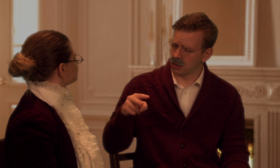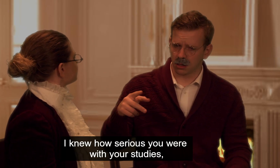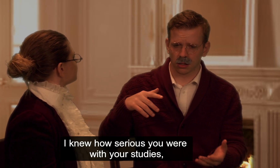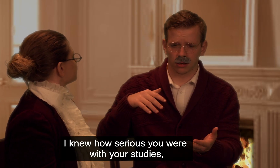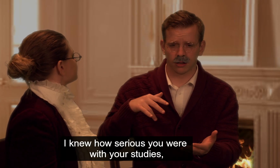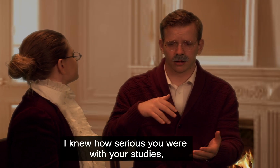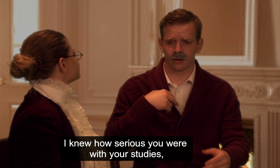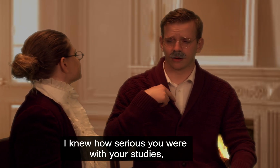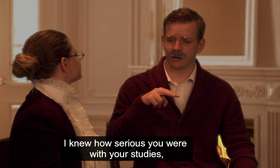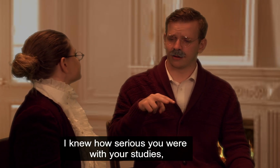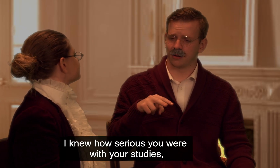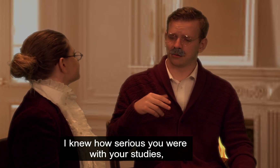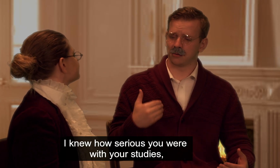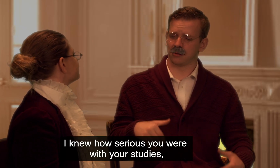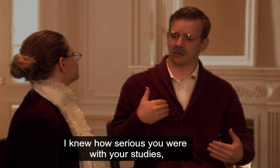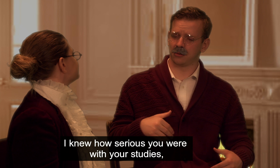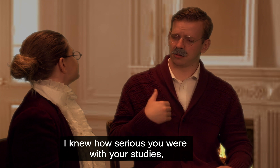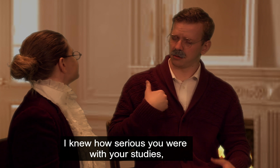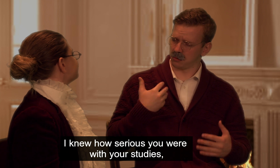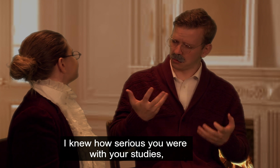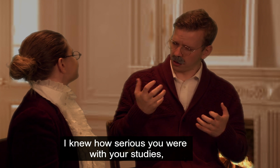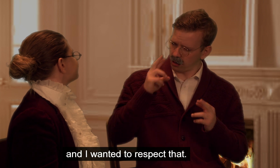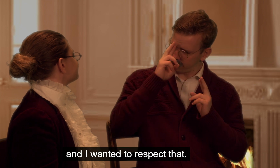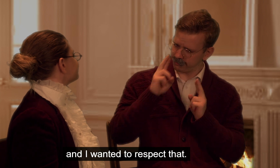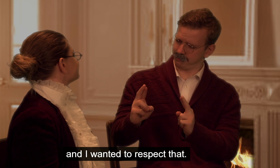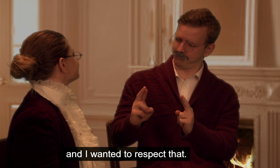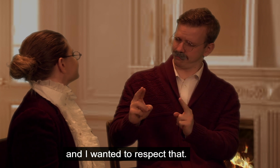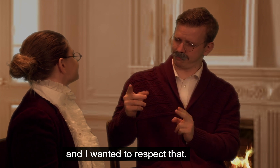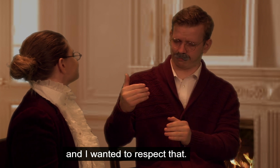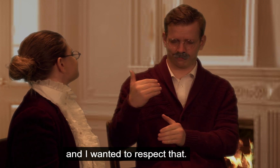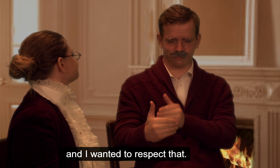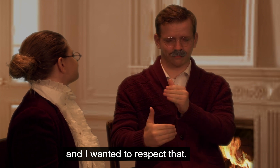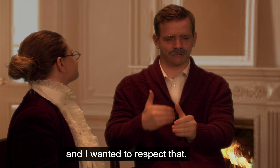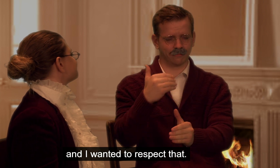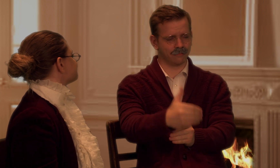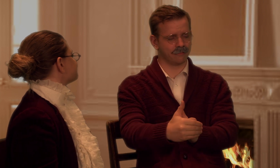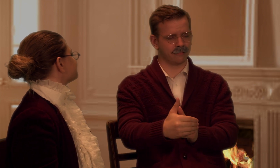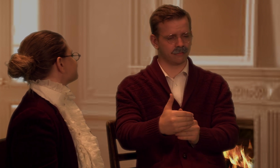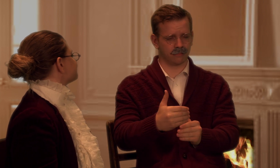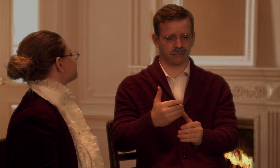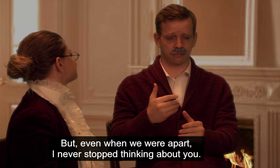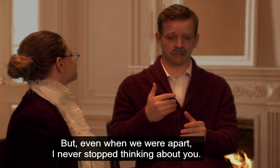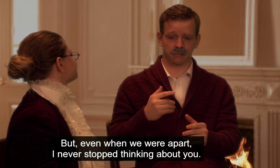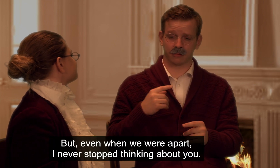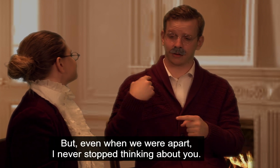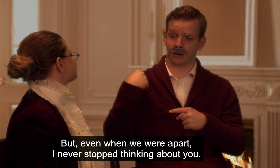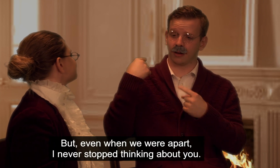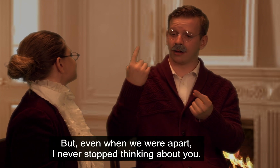I knew how serious you were with your studies, and I wanted to respect that. But even when we